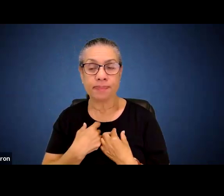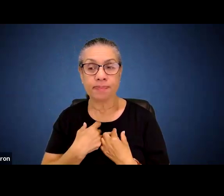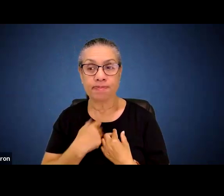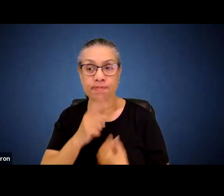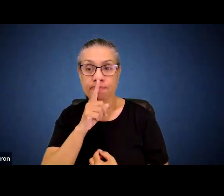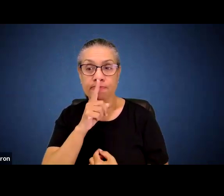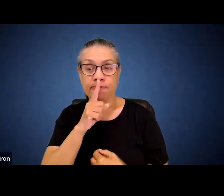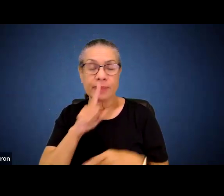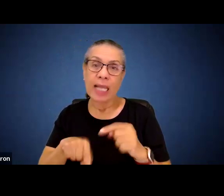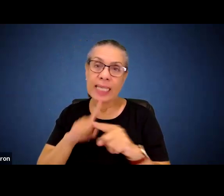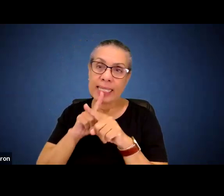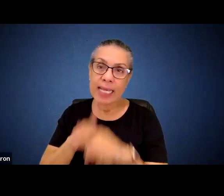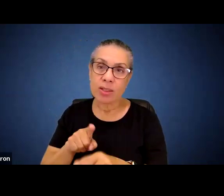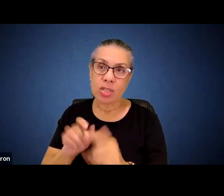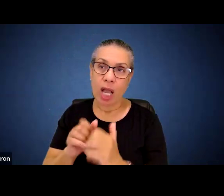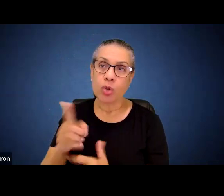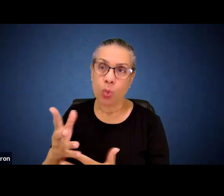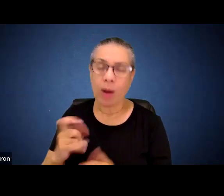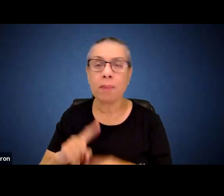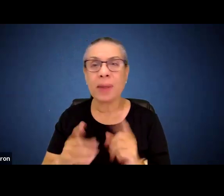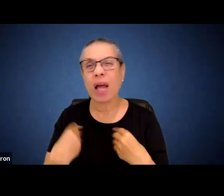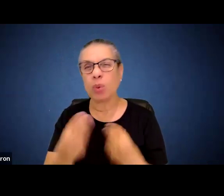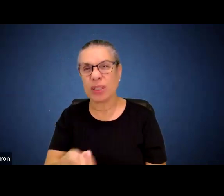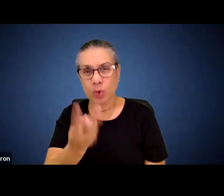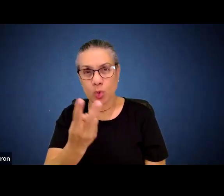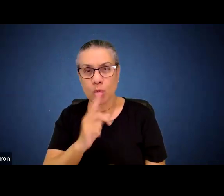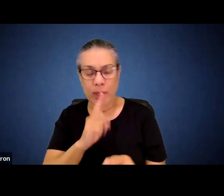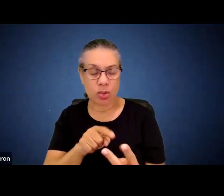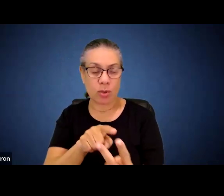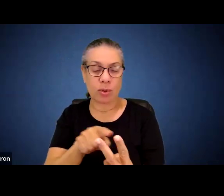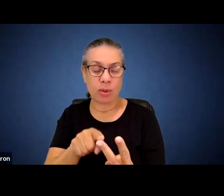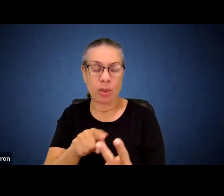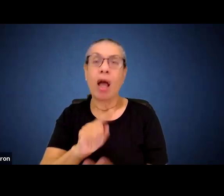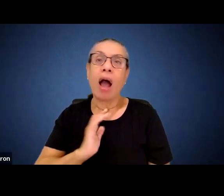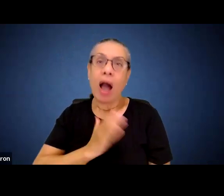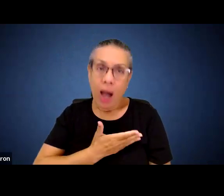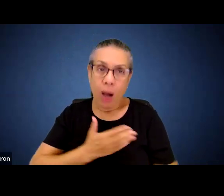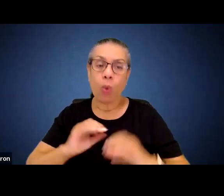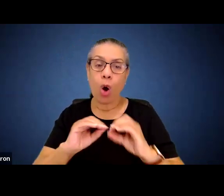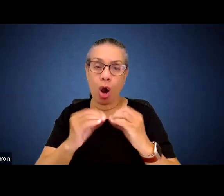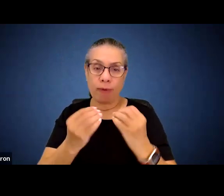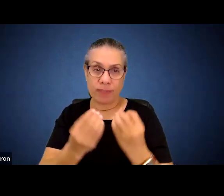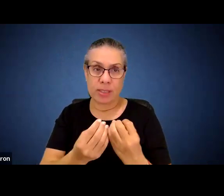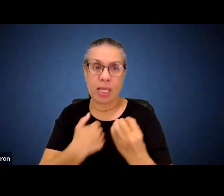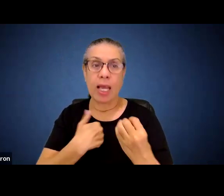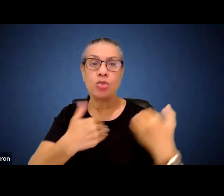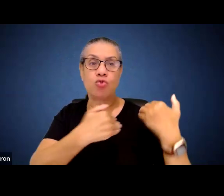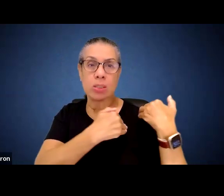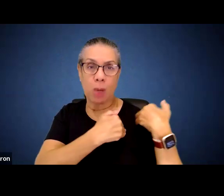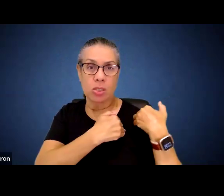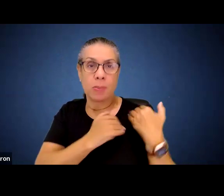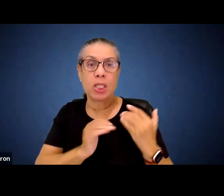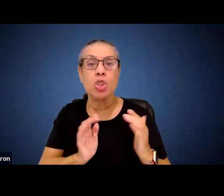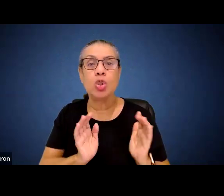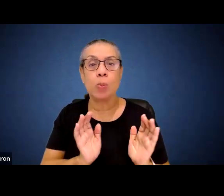maybe the way that you would want, but I want to give 2 answers to it. One is our office is the office that has responsibility to push.